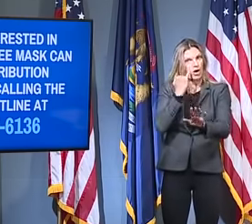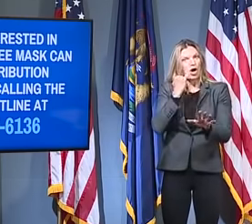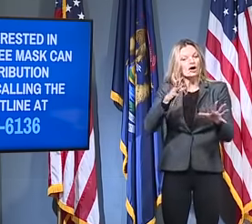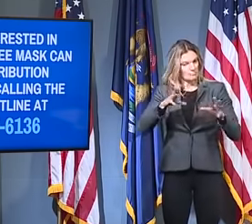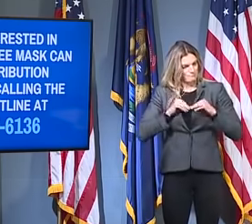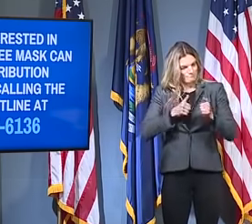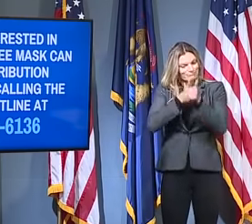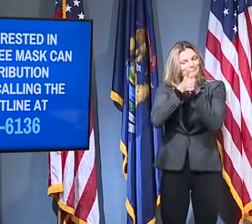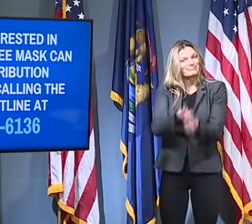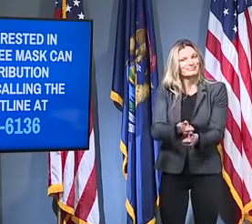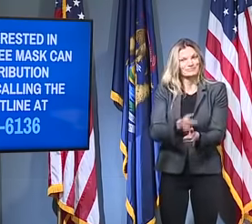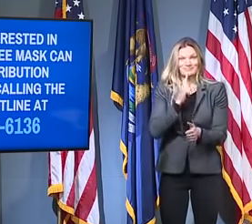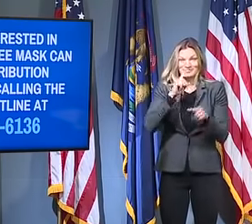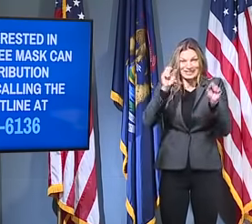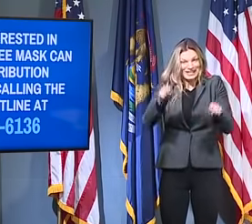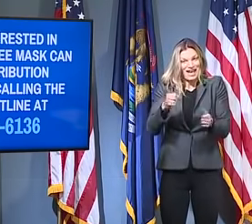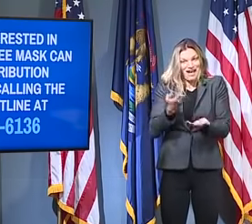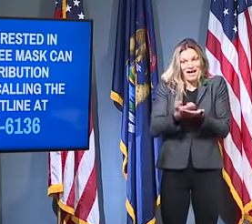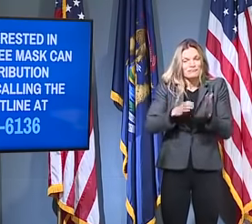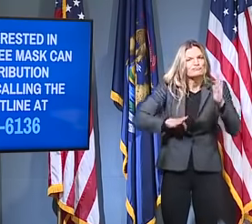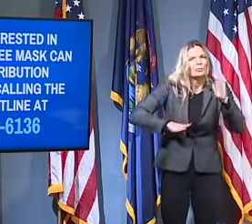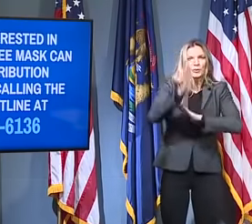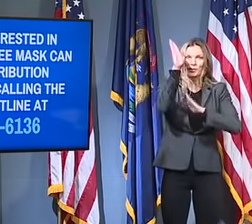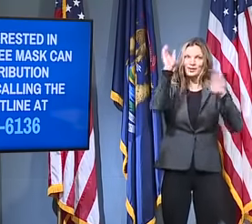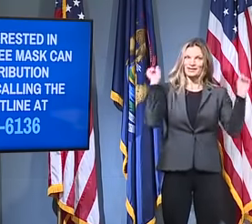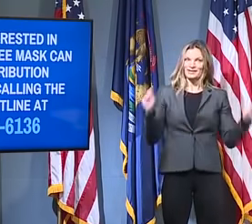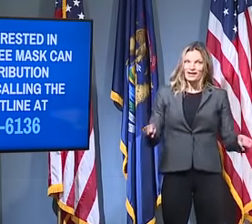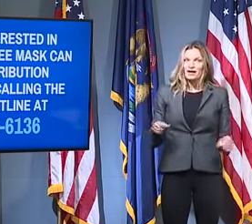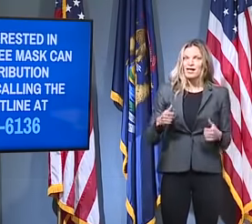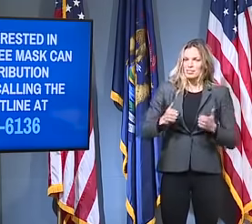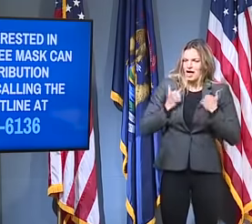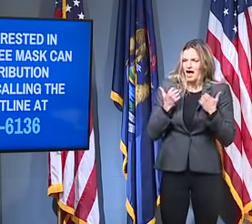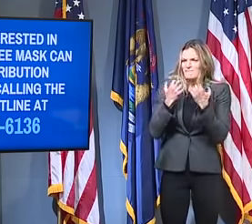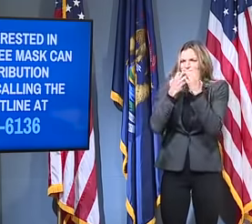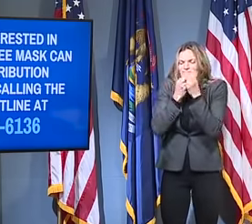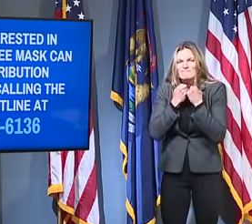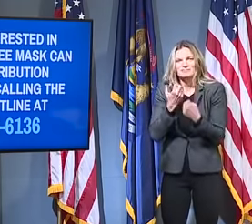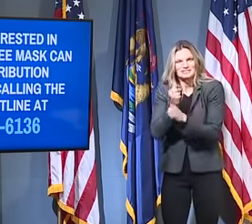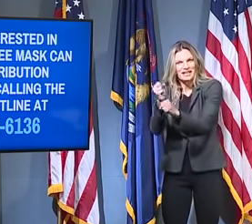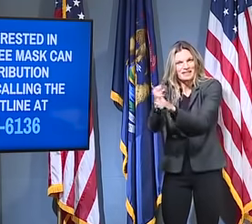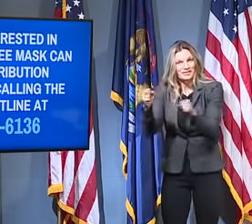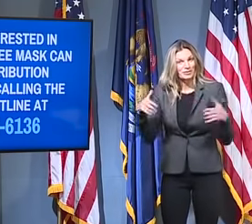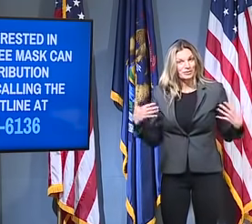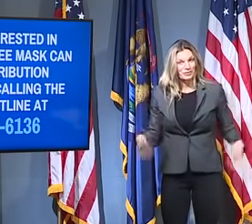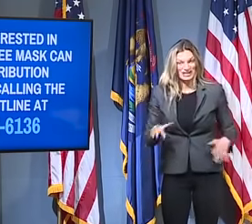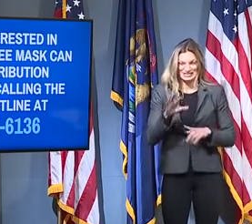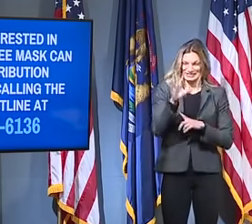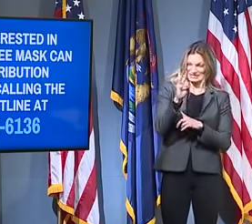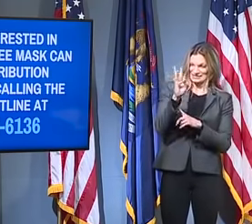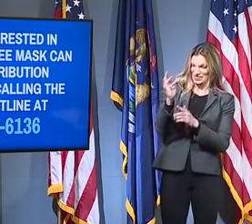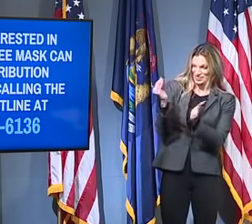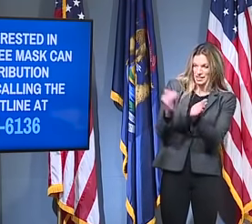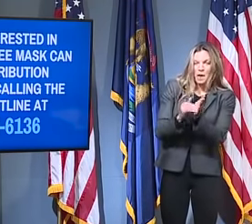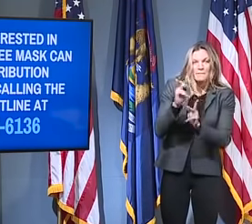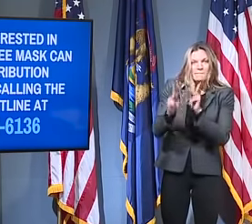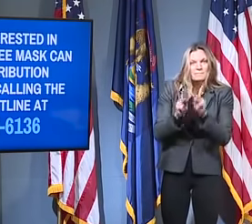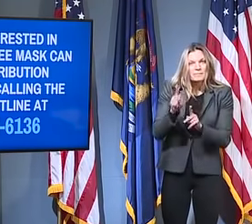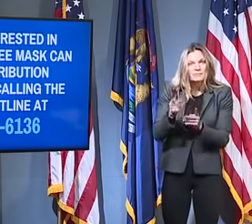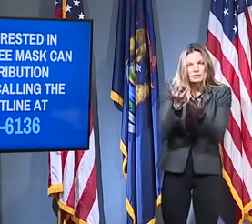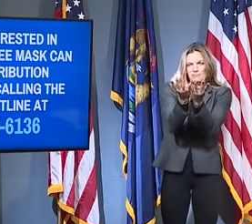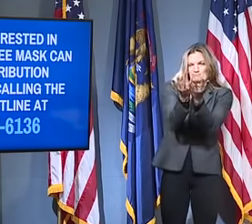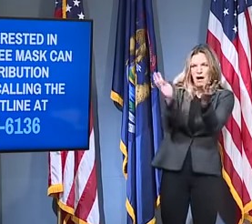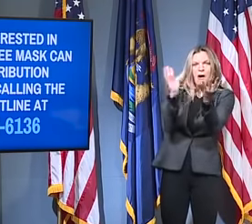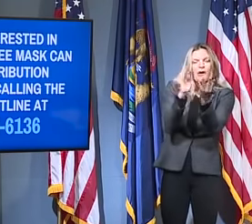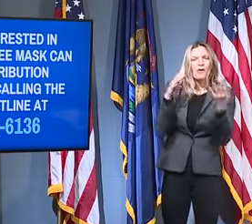can make our economy stronger and save one another's lives. That's 66,000 people who are parents or grandparents